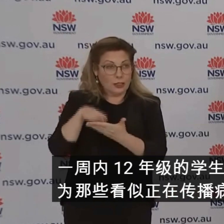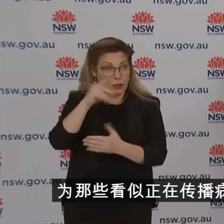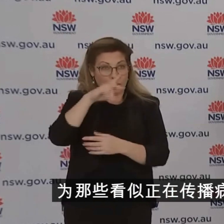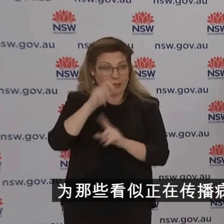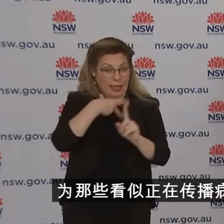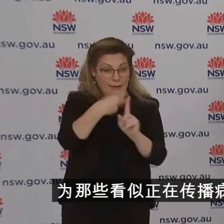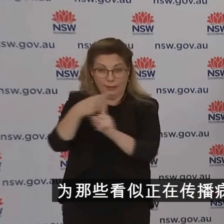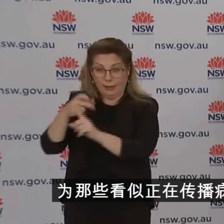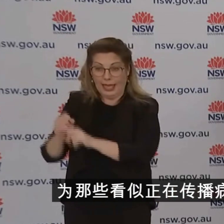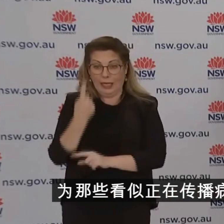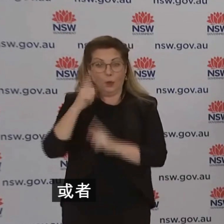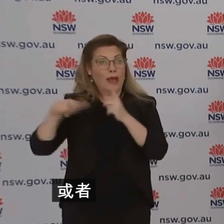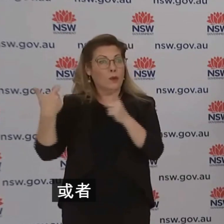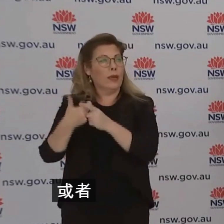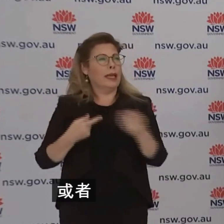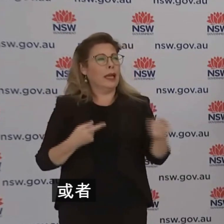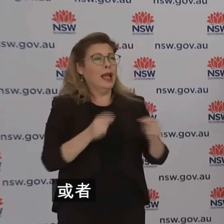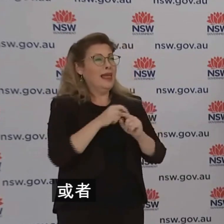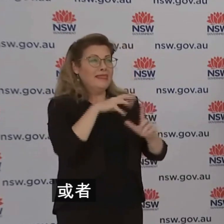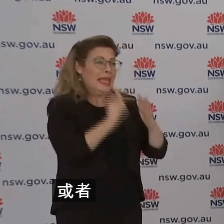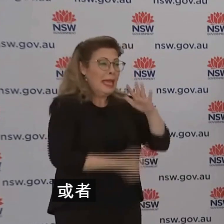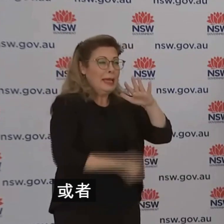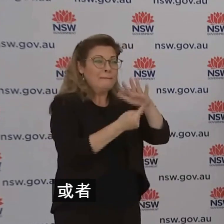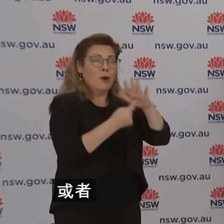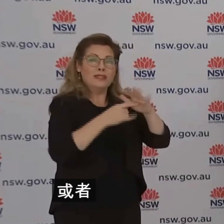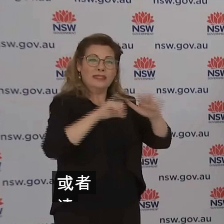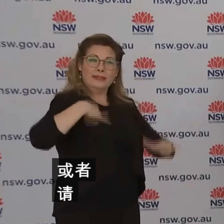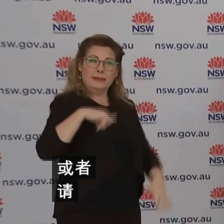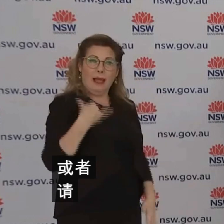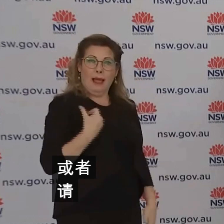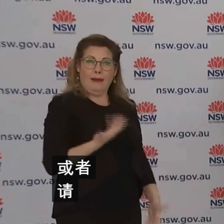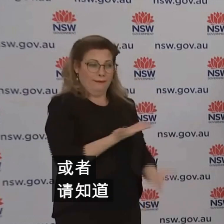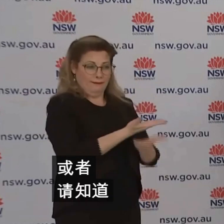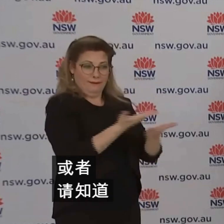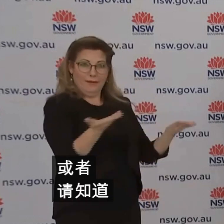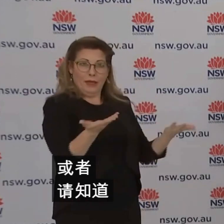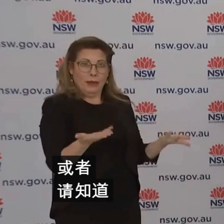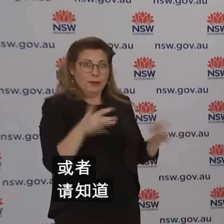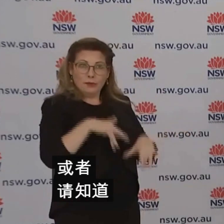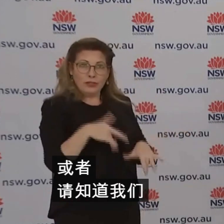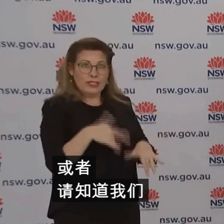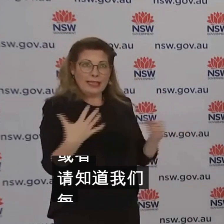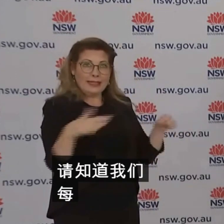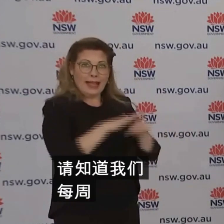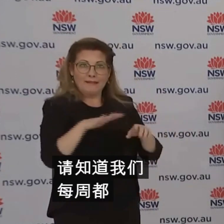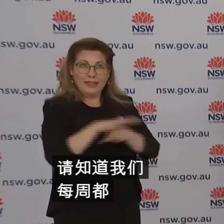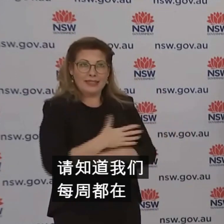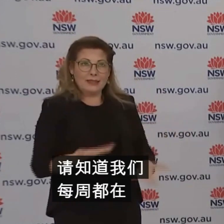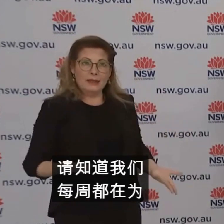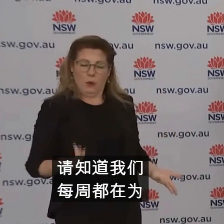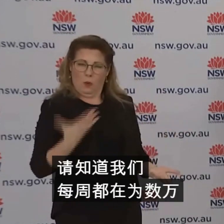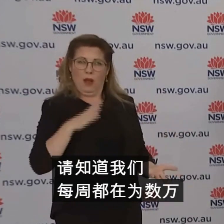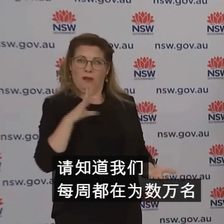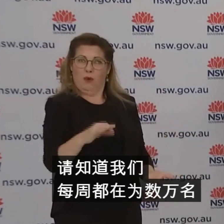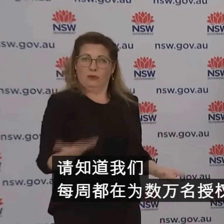target for those essential workers who are the ones that are seemingly moving the virus around? Well, please know that we're vaccinating tens of